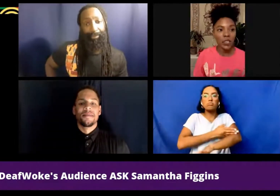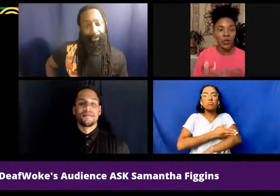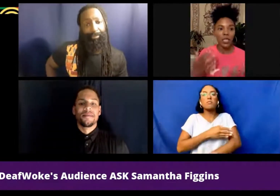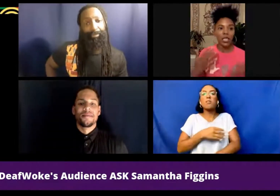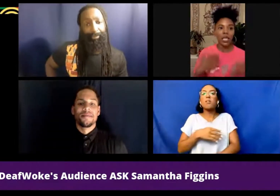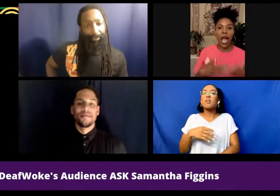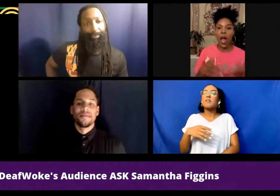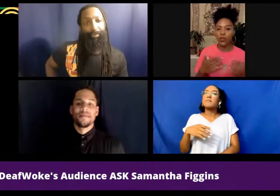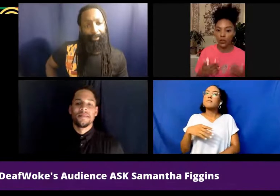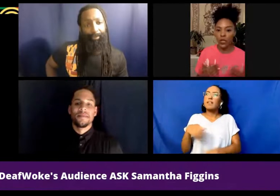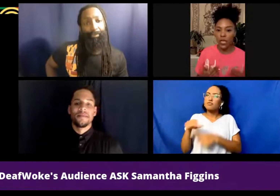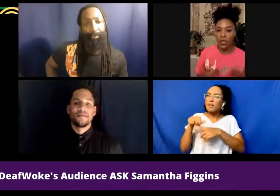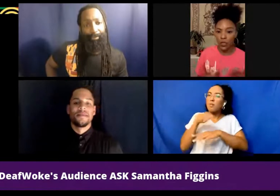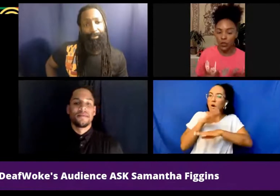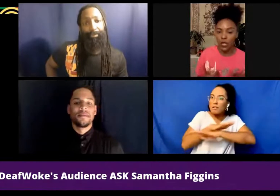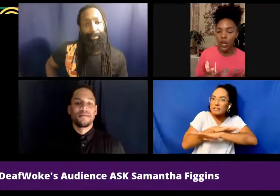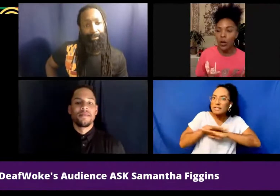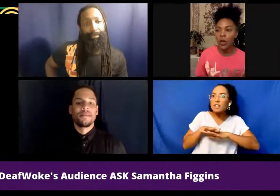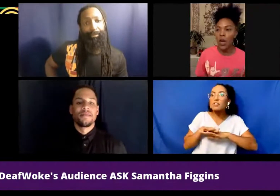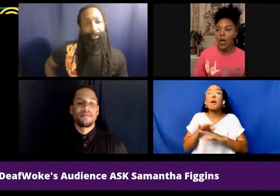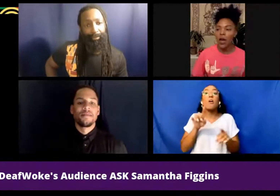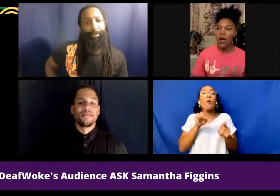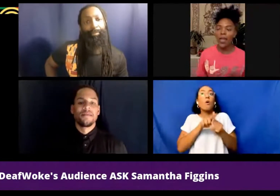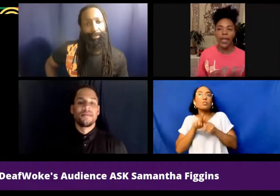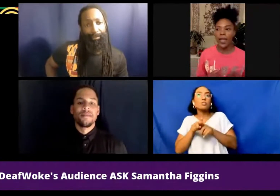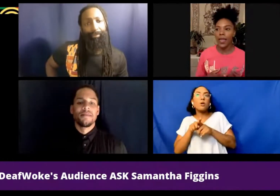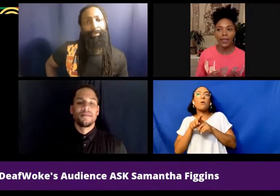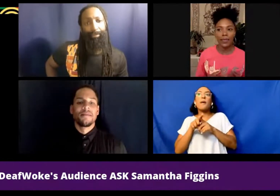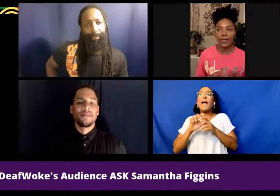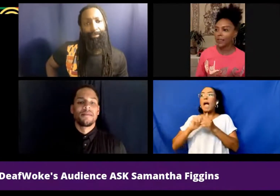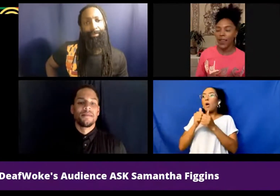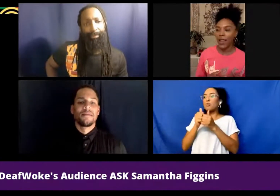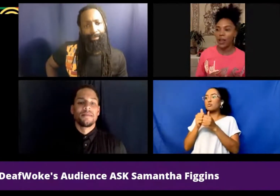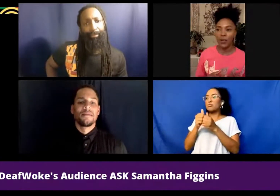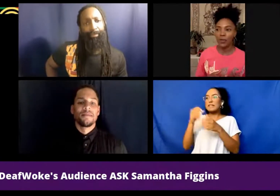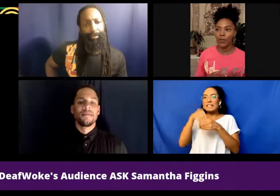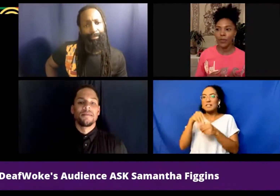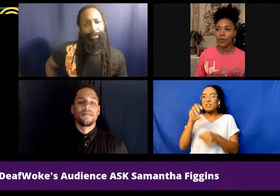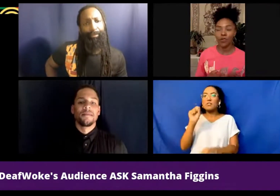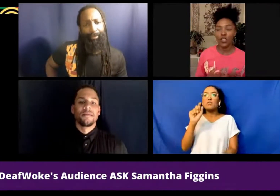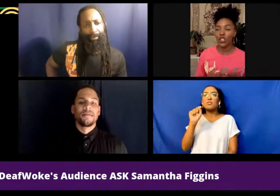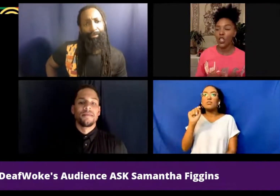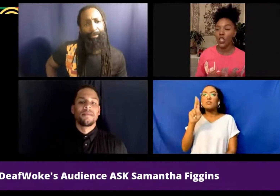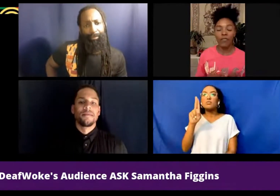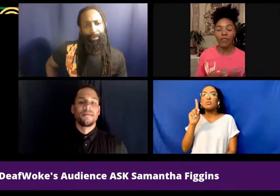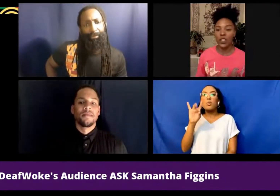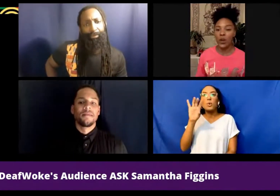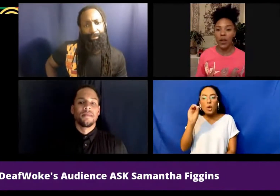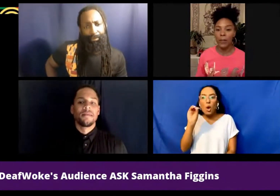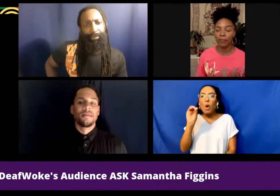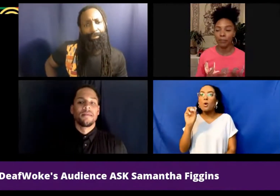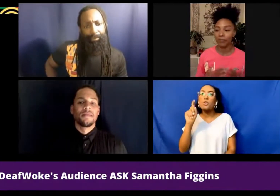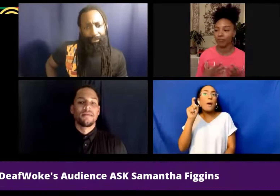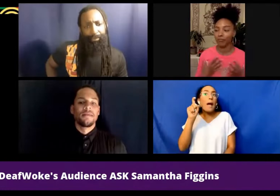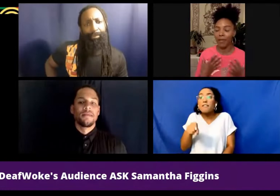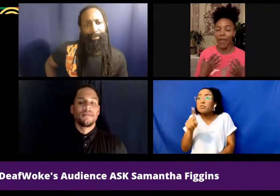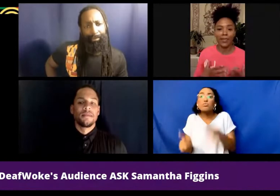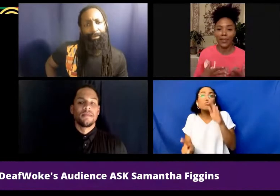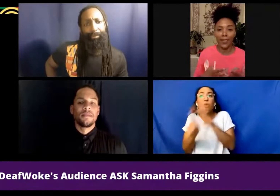on stage, but then how to be in the studio, and you just have to show